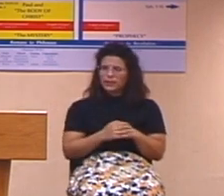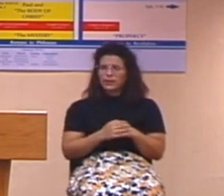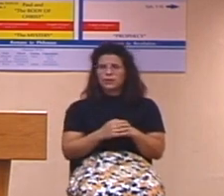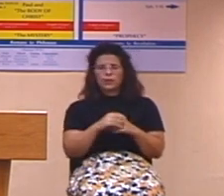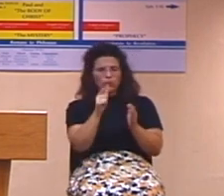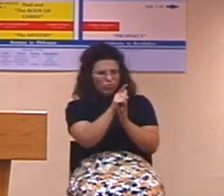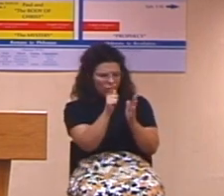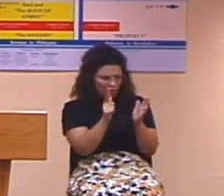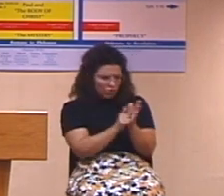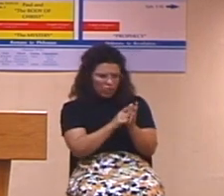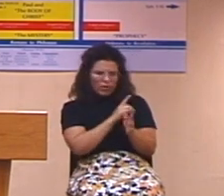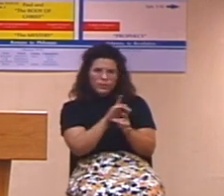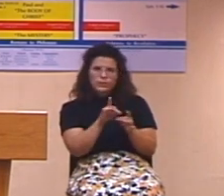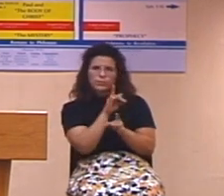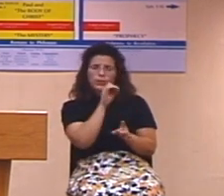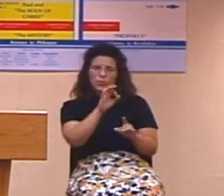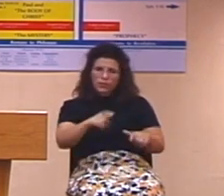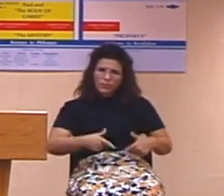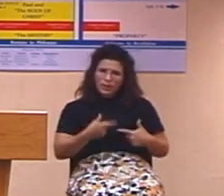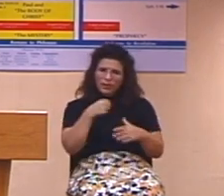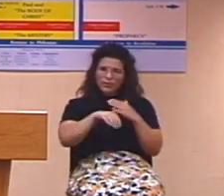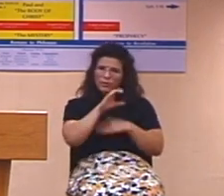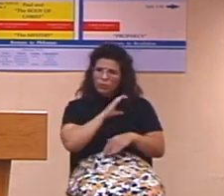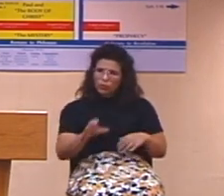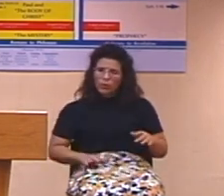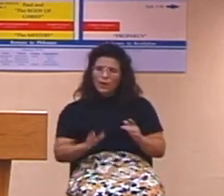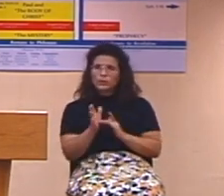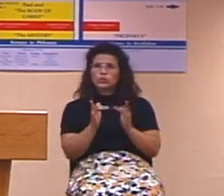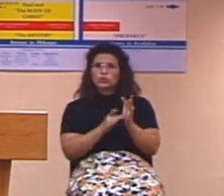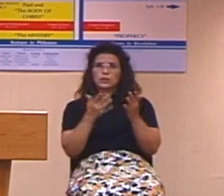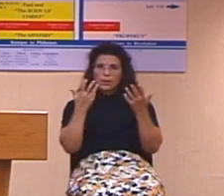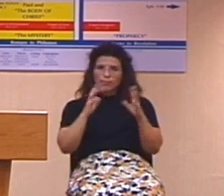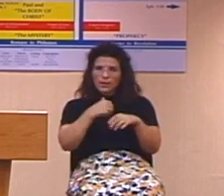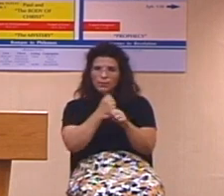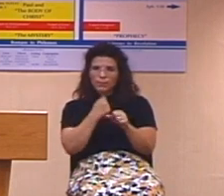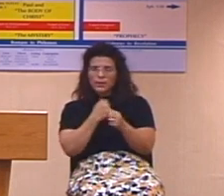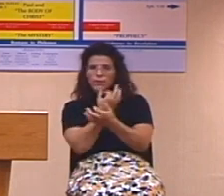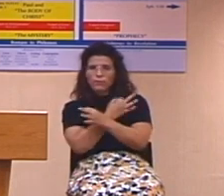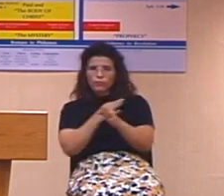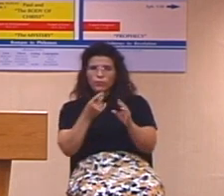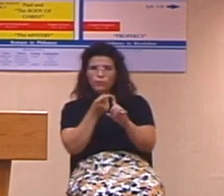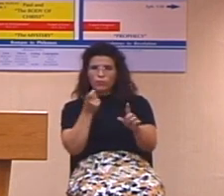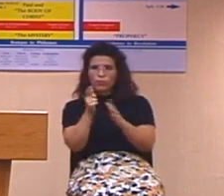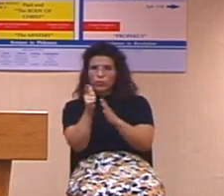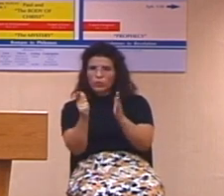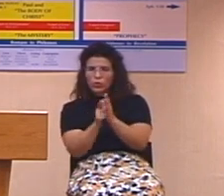the law of the Spirit of life in Christ Jesus has made me free from the law of sin and death.